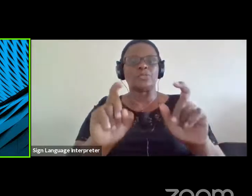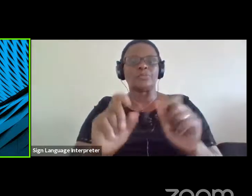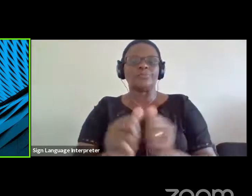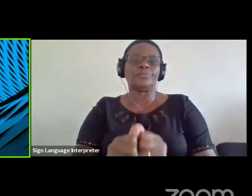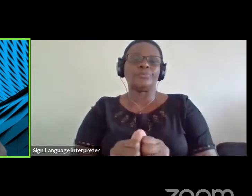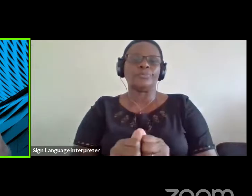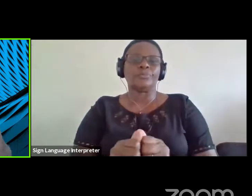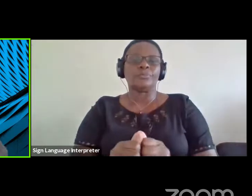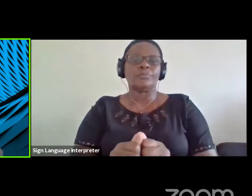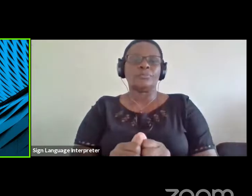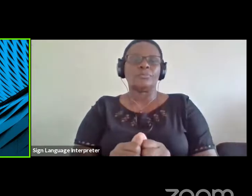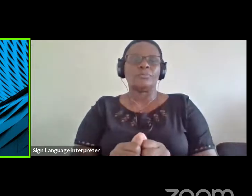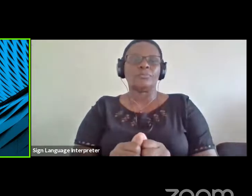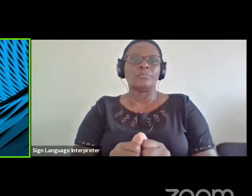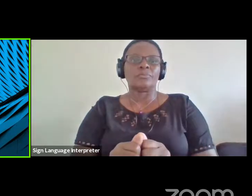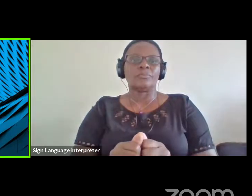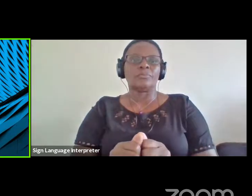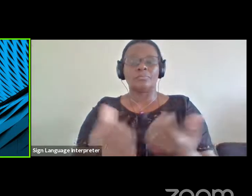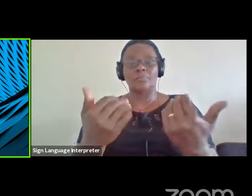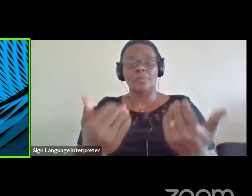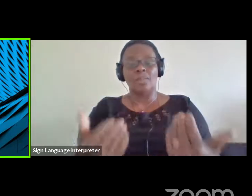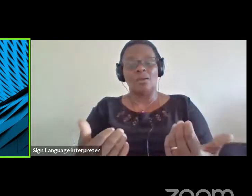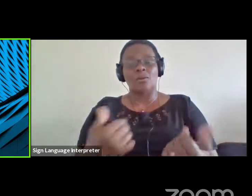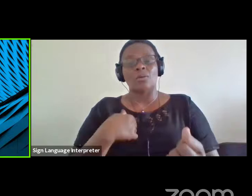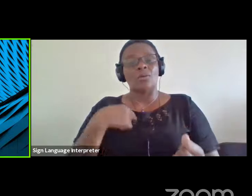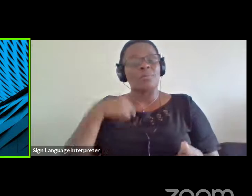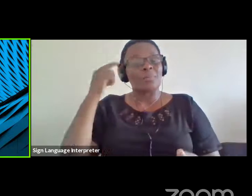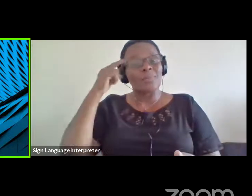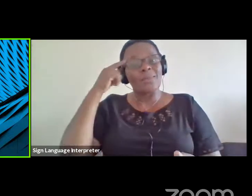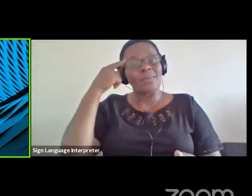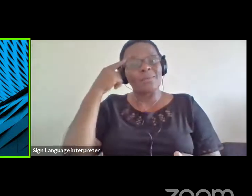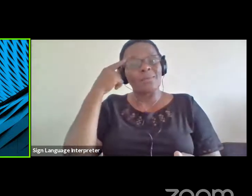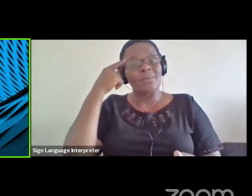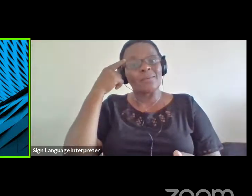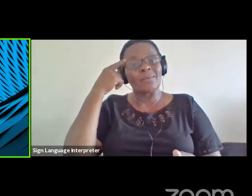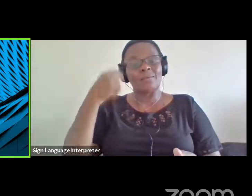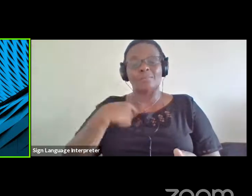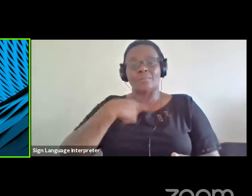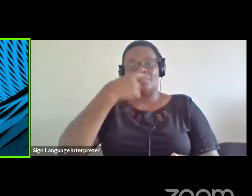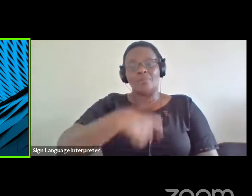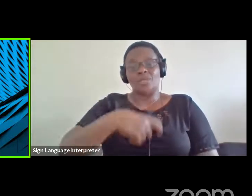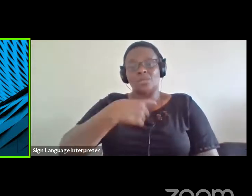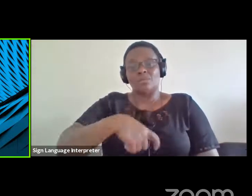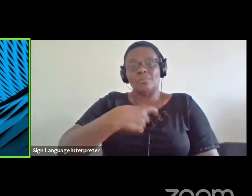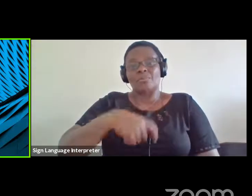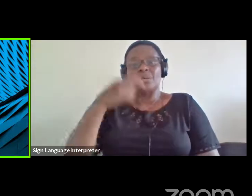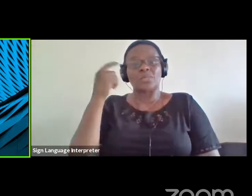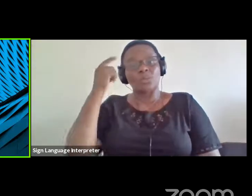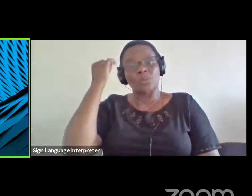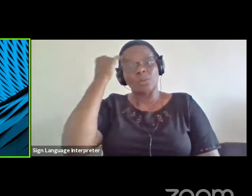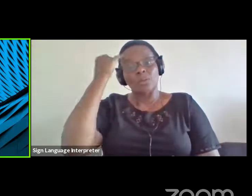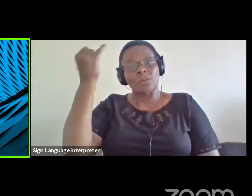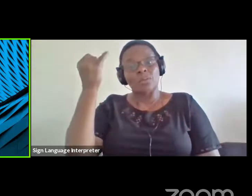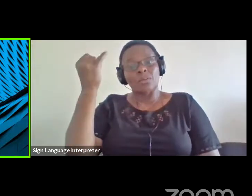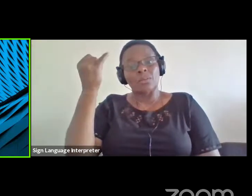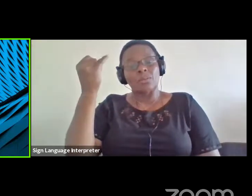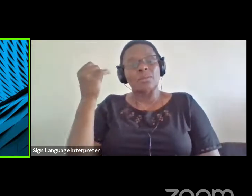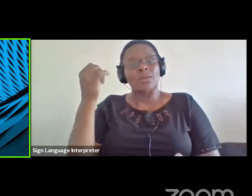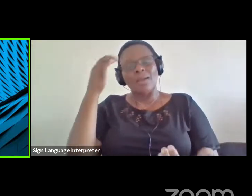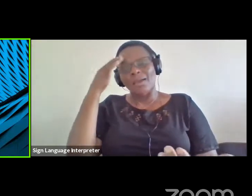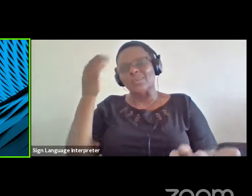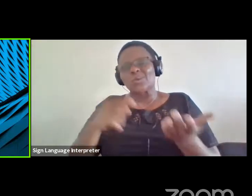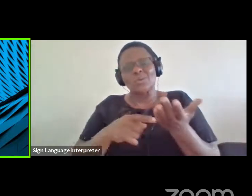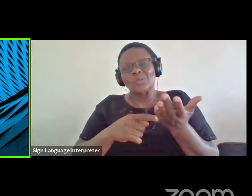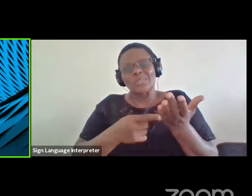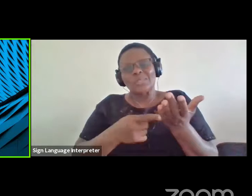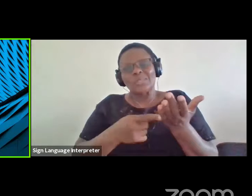Now, I think that obviously, and this is my own personal opinion, I don't have a technical background. I'm not